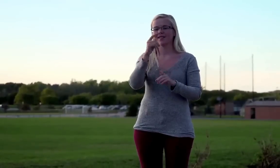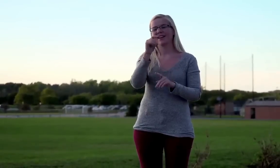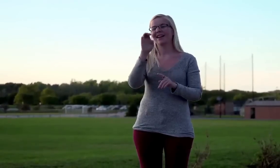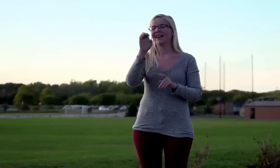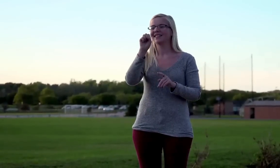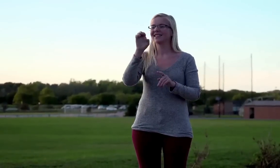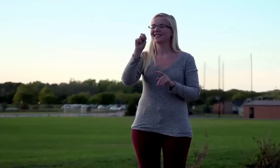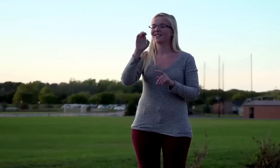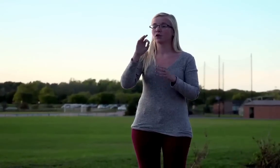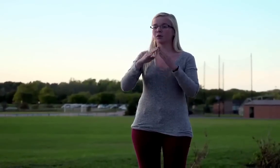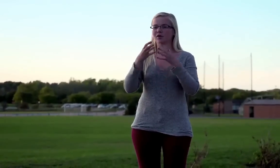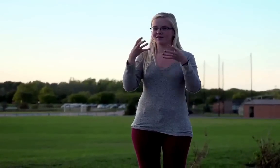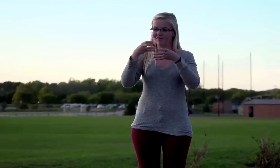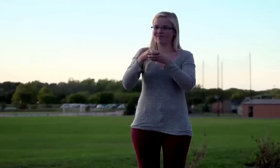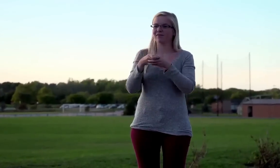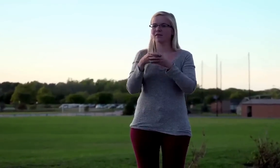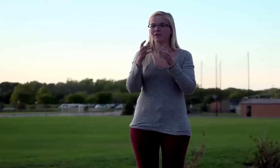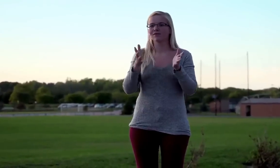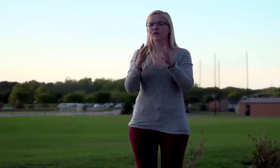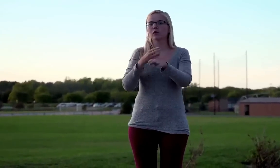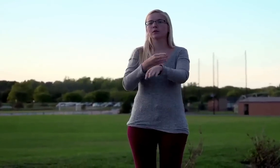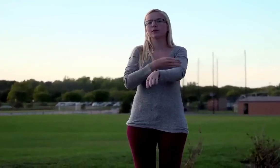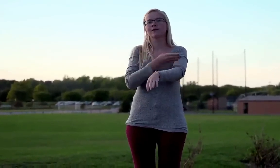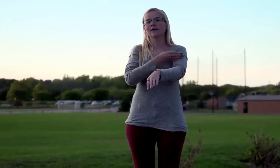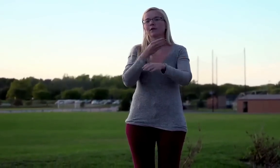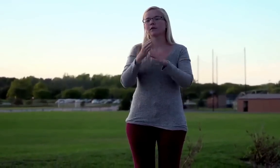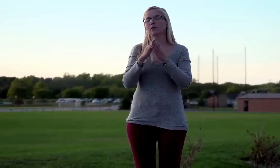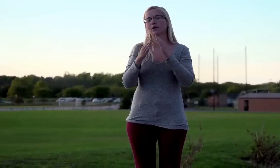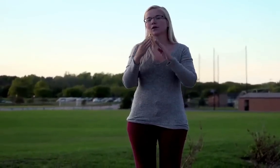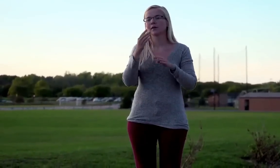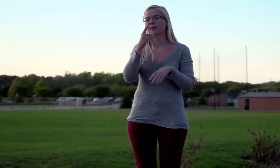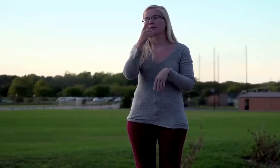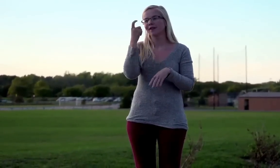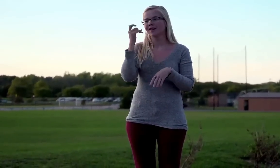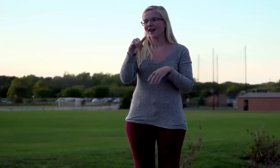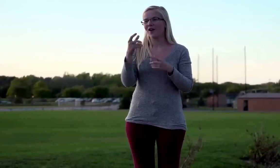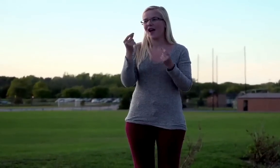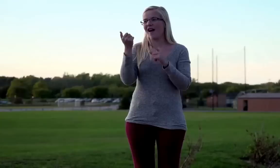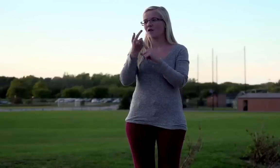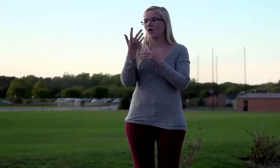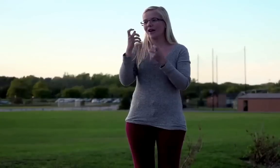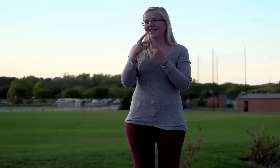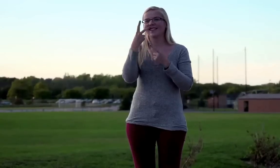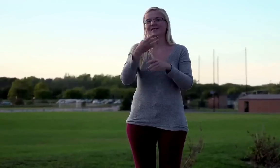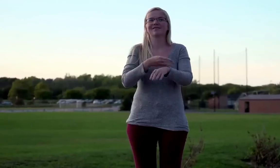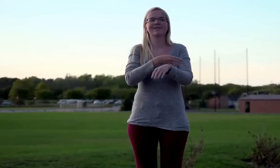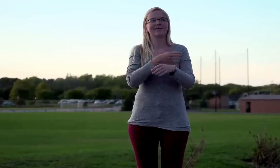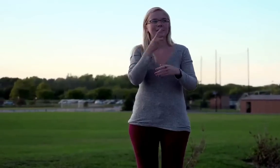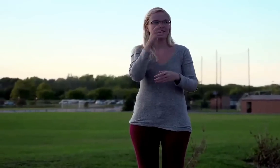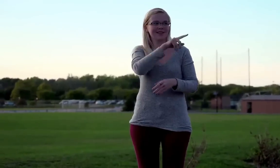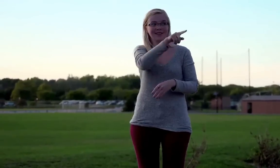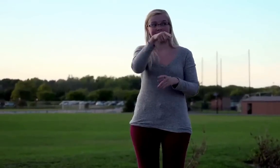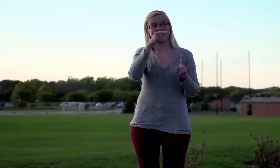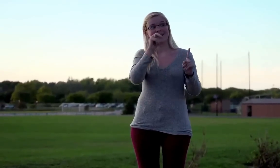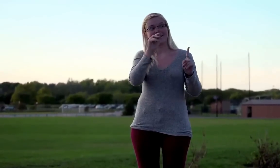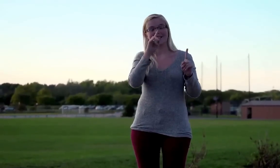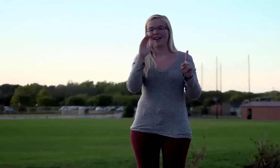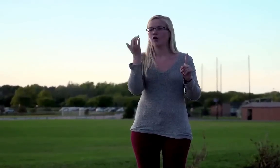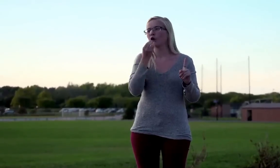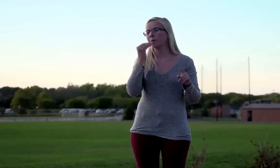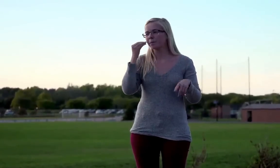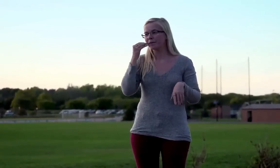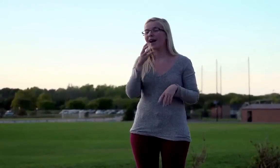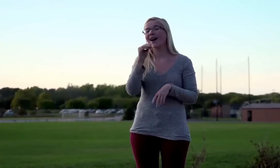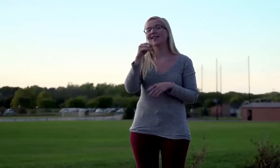the community, it's the essence of the community here at NTID. Constantly striving to improve this community, and it's because